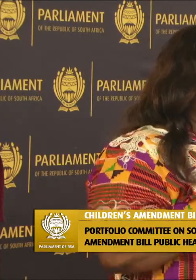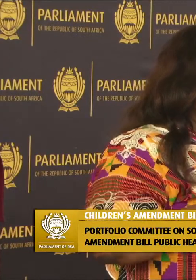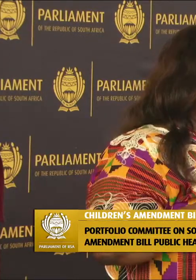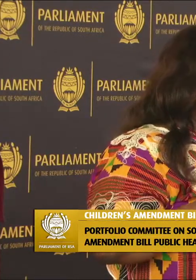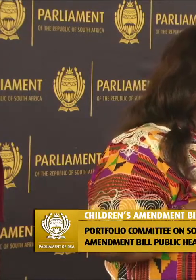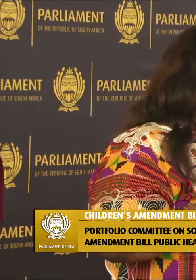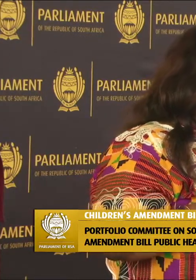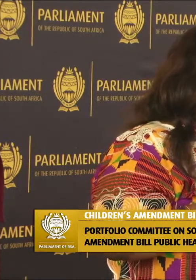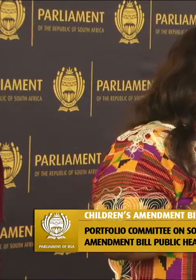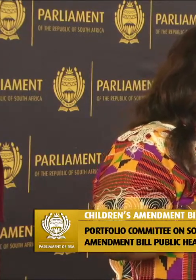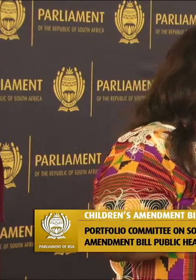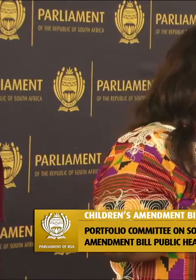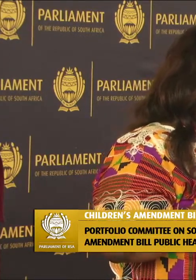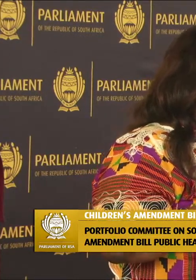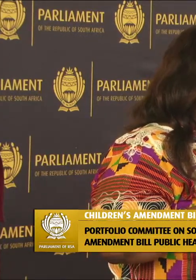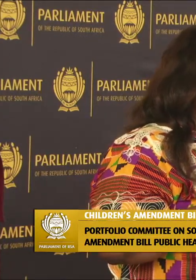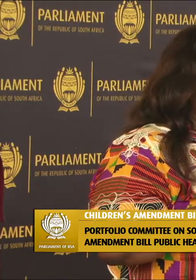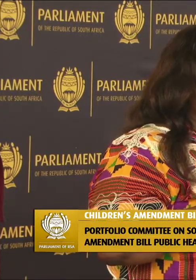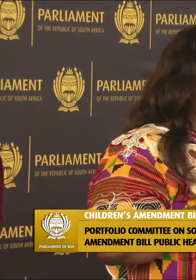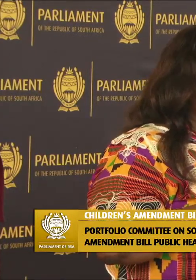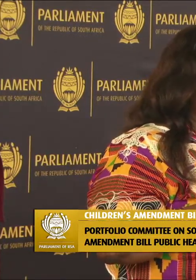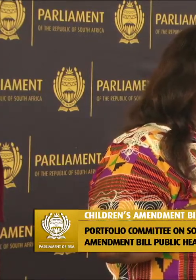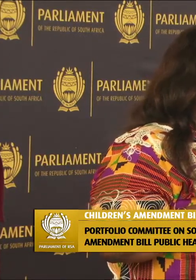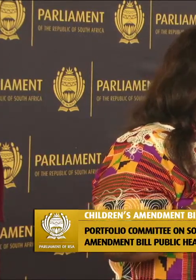that people are slowly coming in.